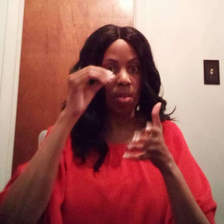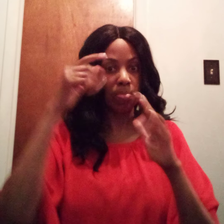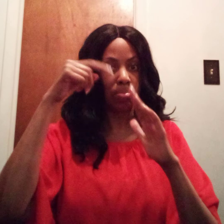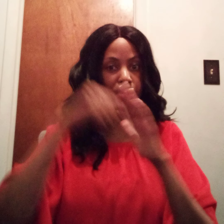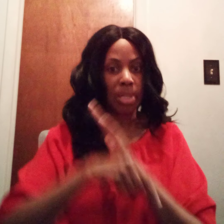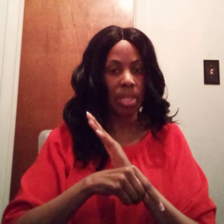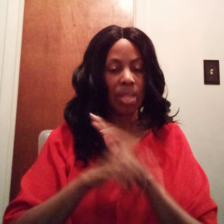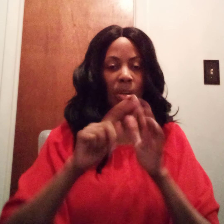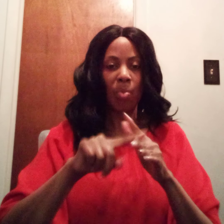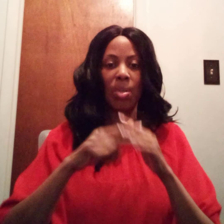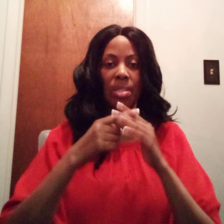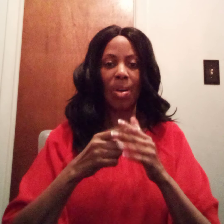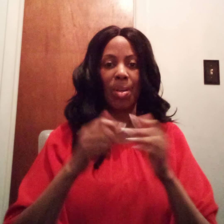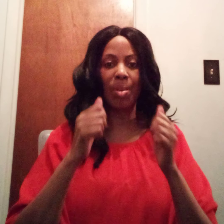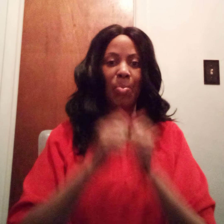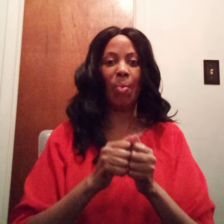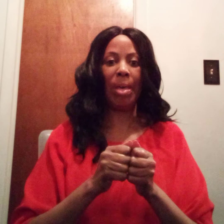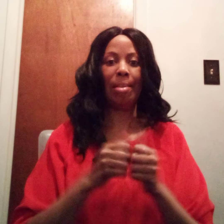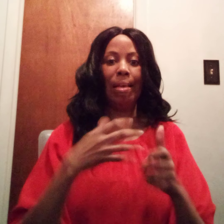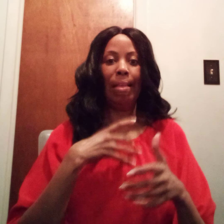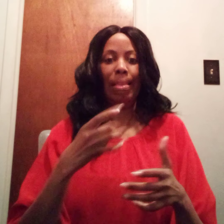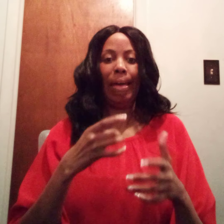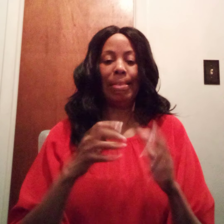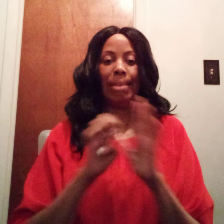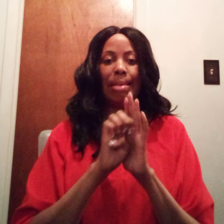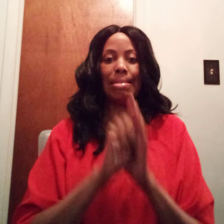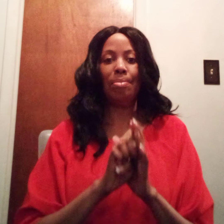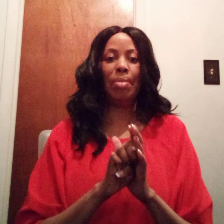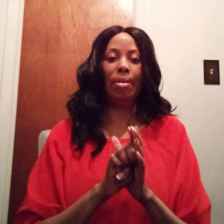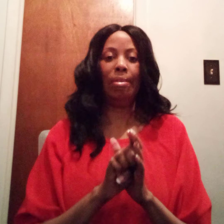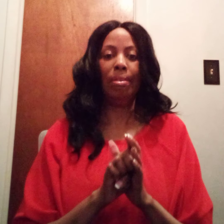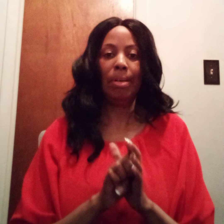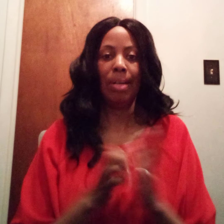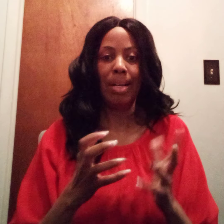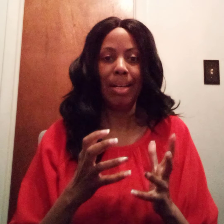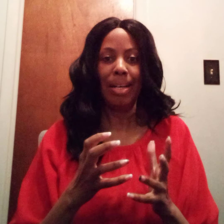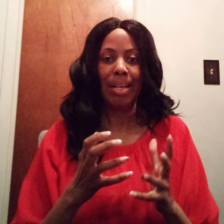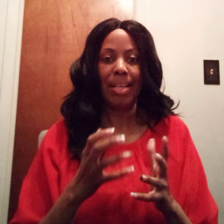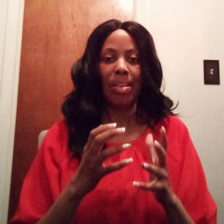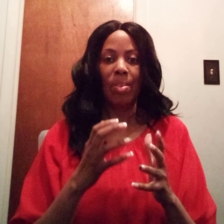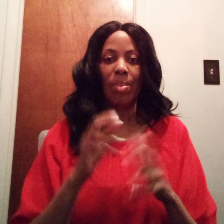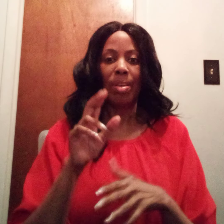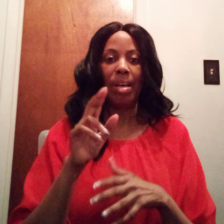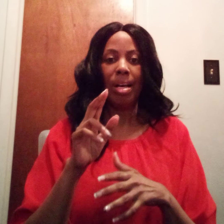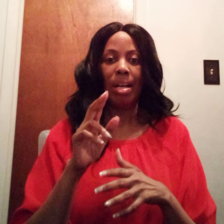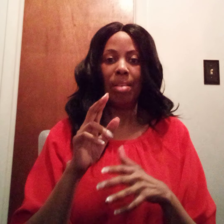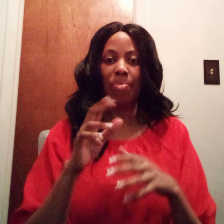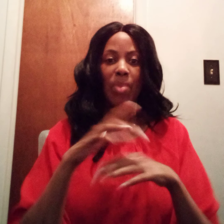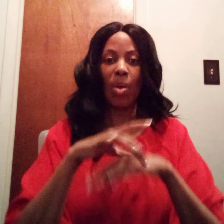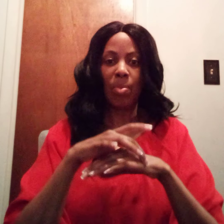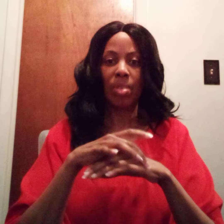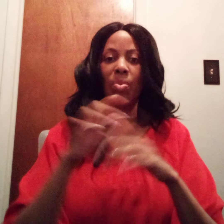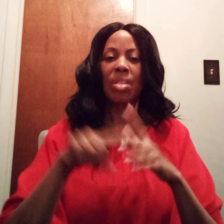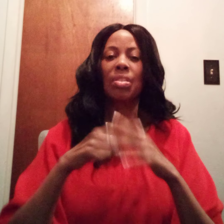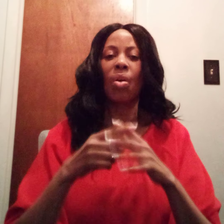very grand, the philosophy of the universe is written in mathematics, but let's start with a very concrete, simple idea, but we'll keep